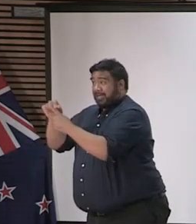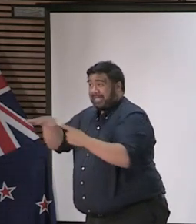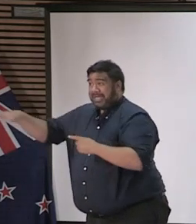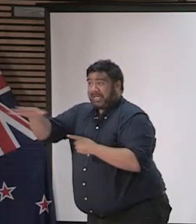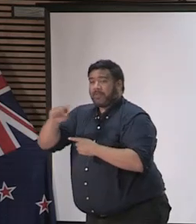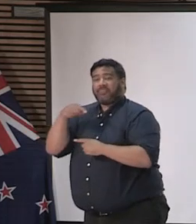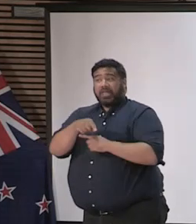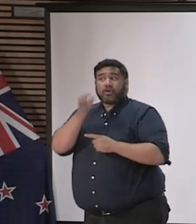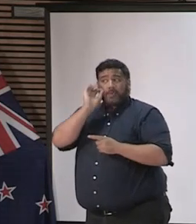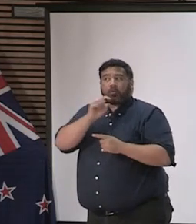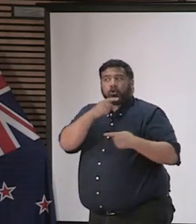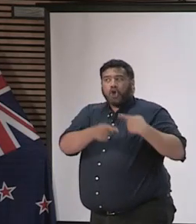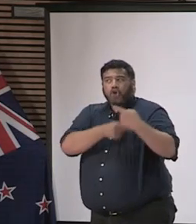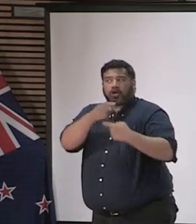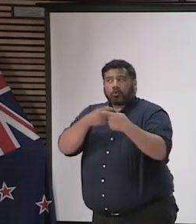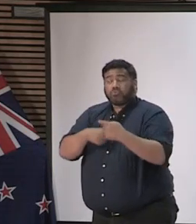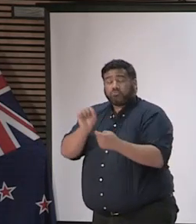role.